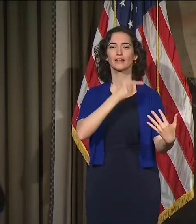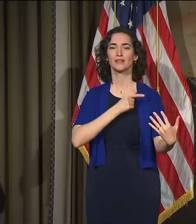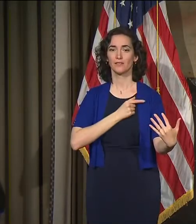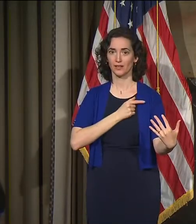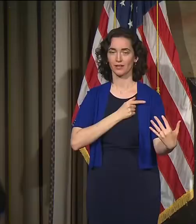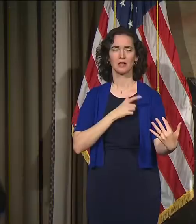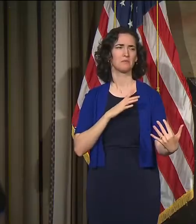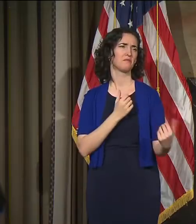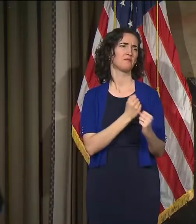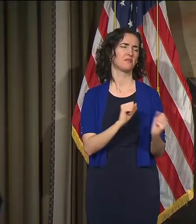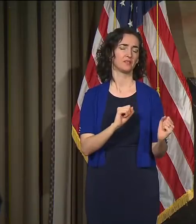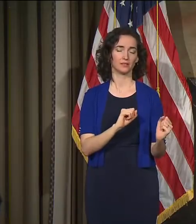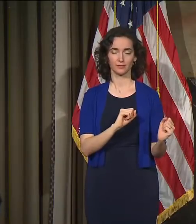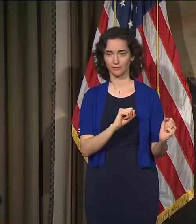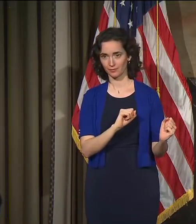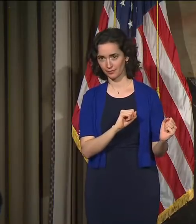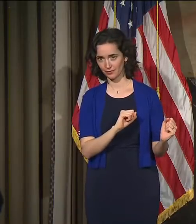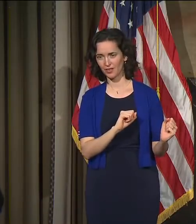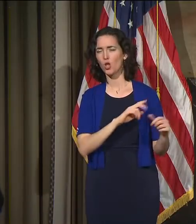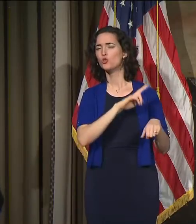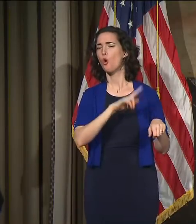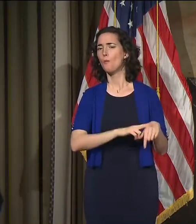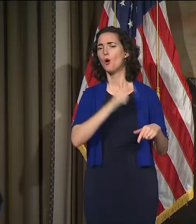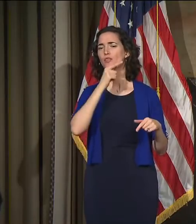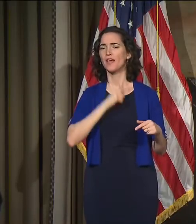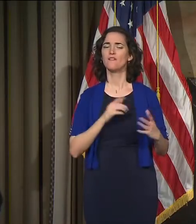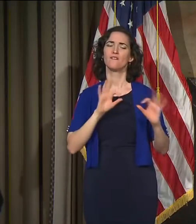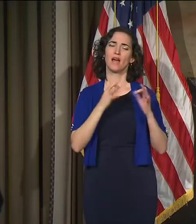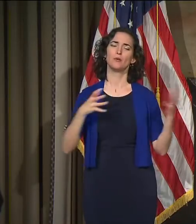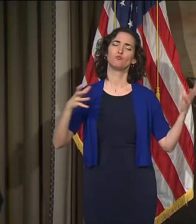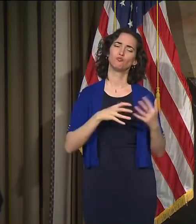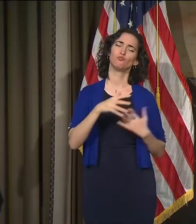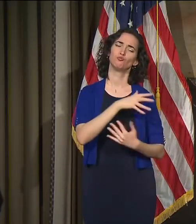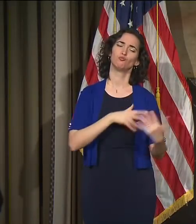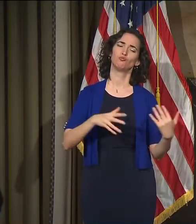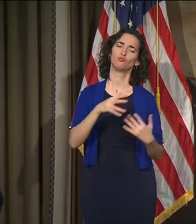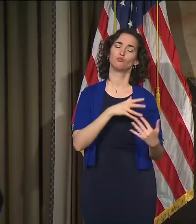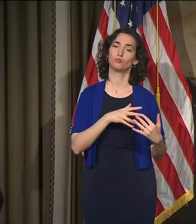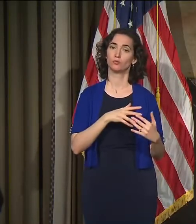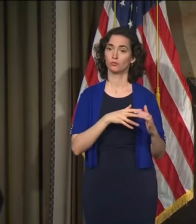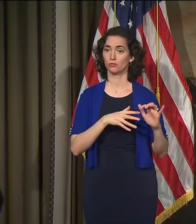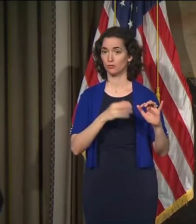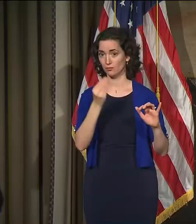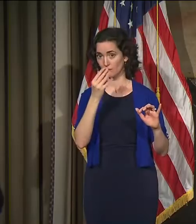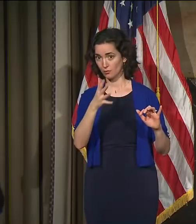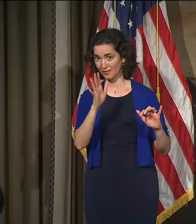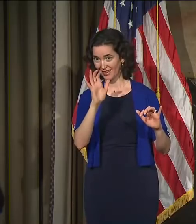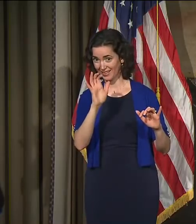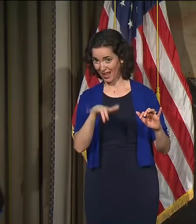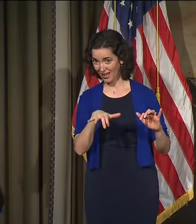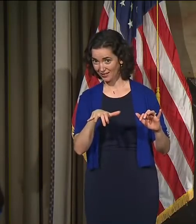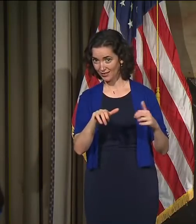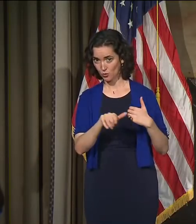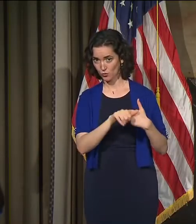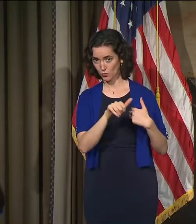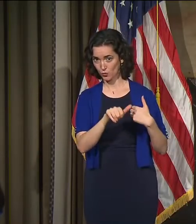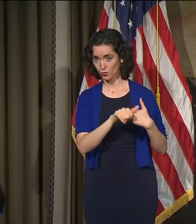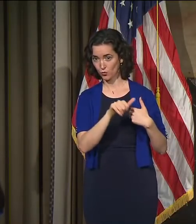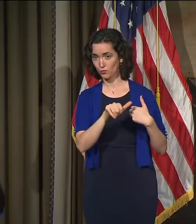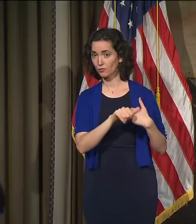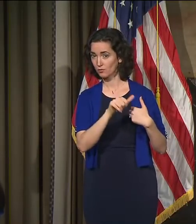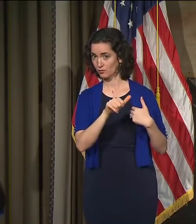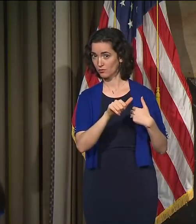that they would normally have, with gathering with families and so forth. That is a very, very risky thing to do, and quite